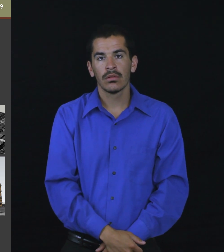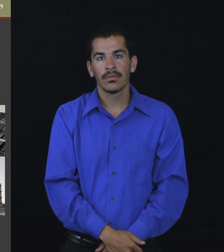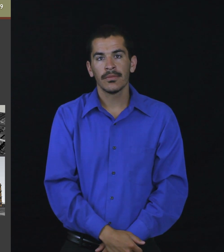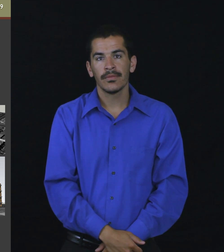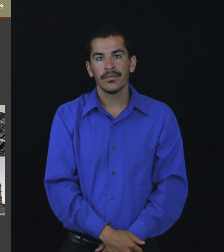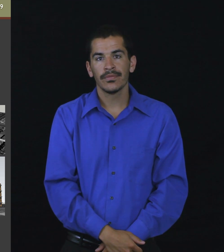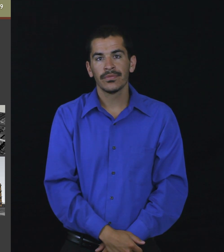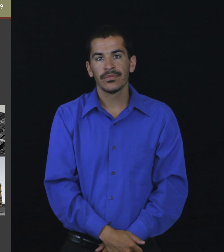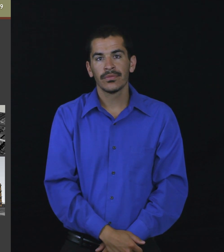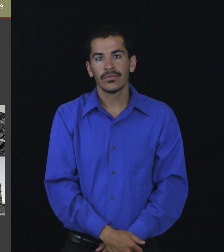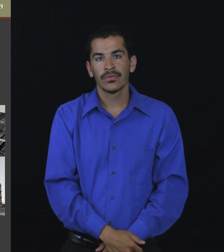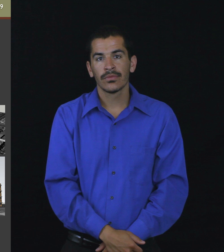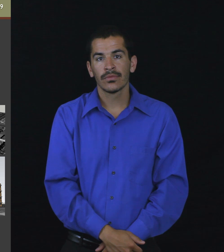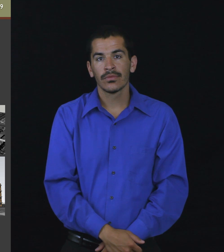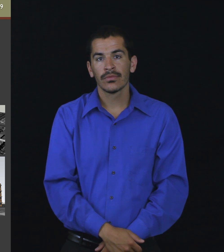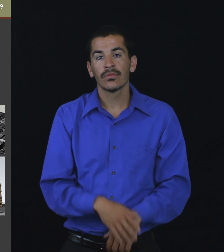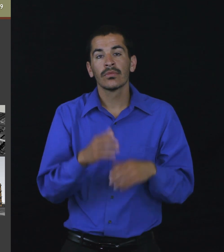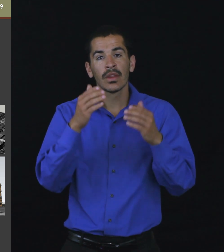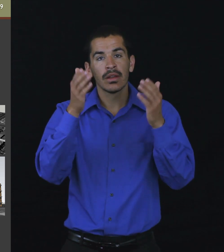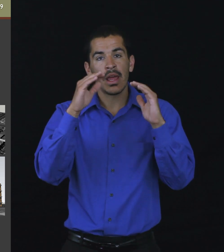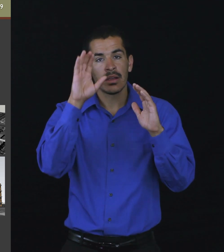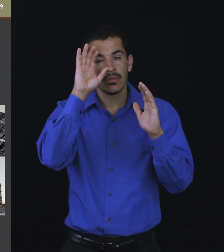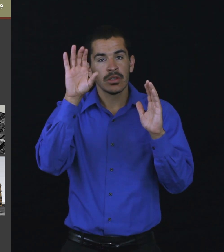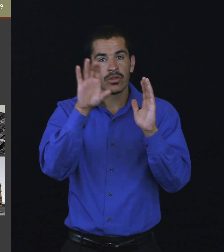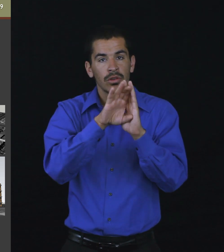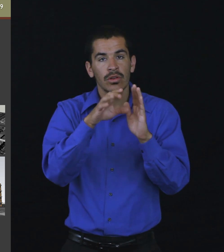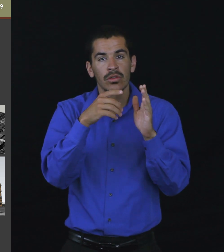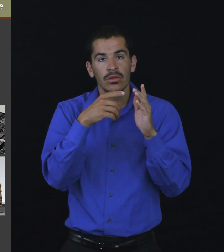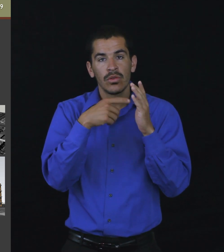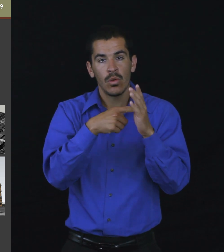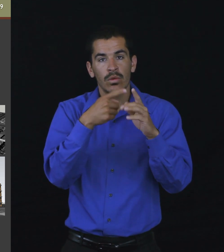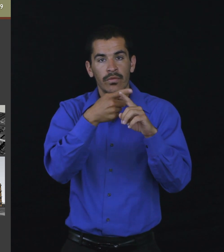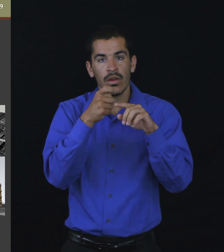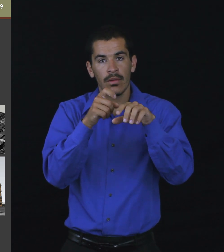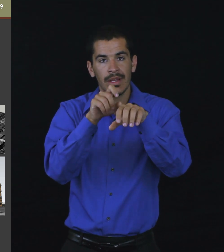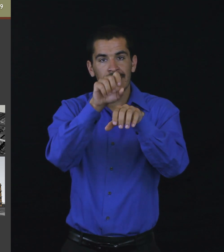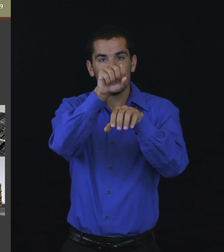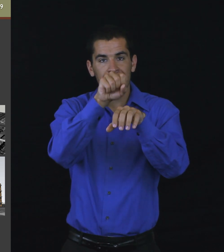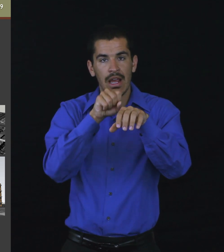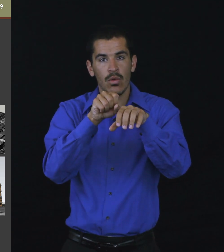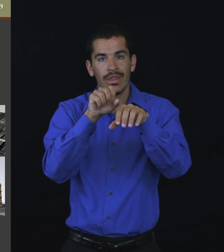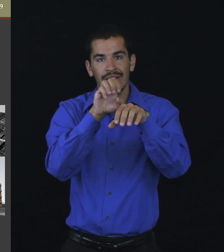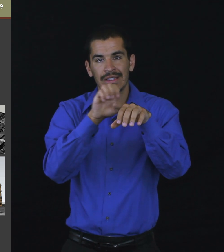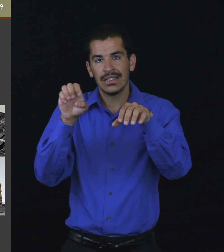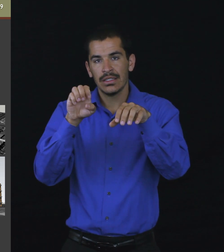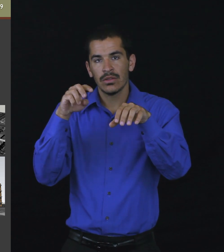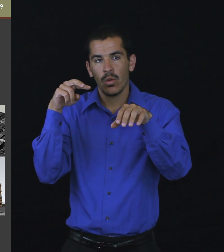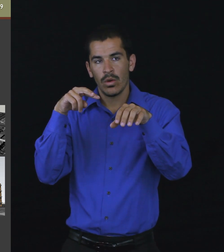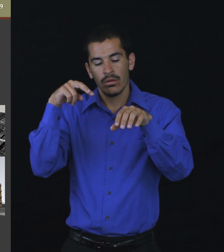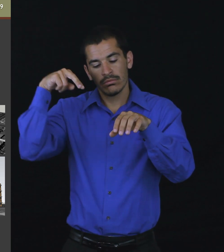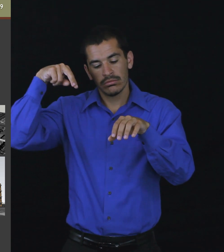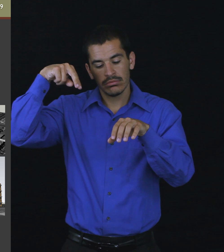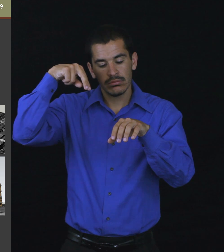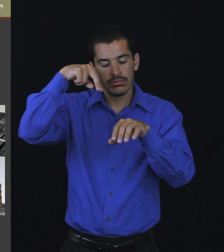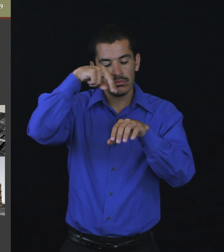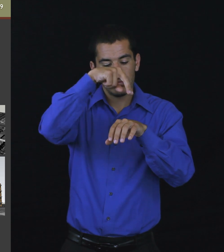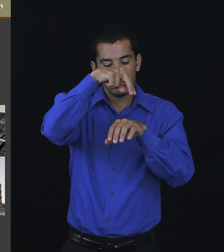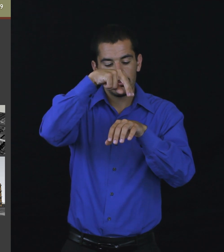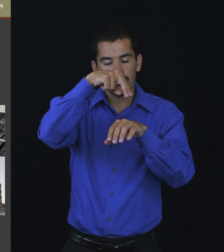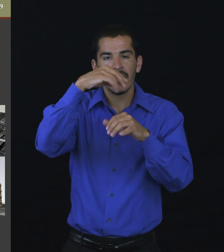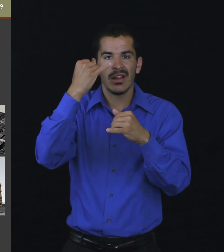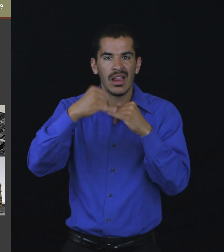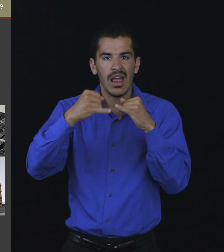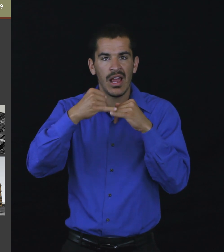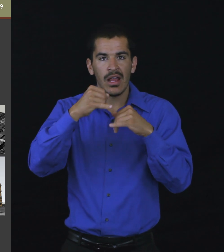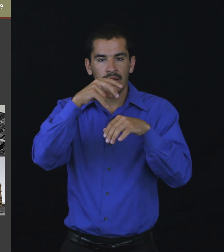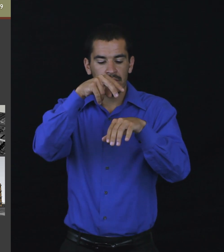The next one is a view of the southeast corner. The last one is a view from the